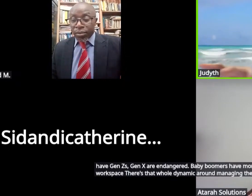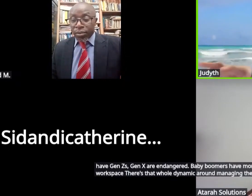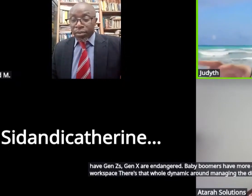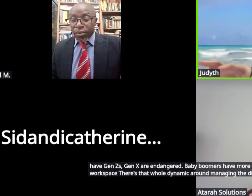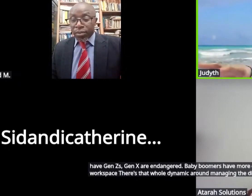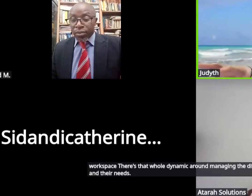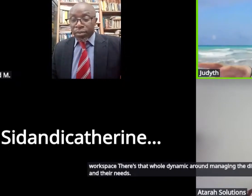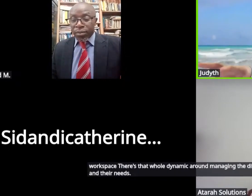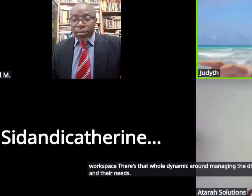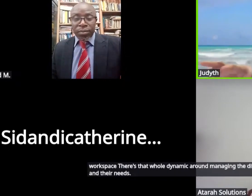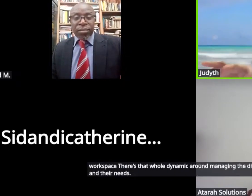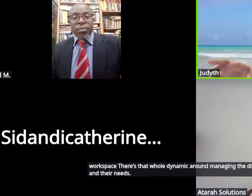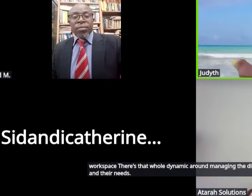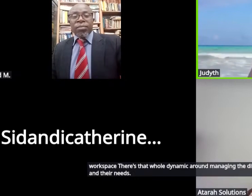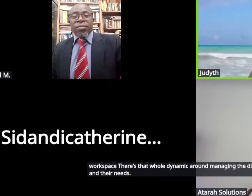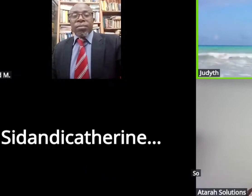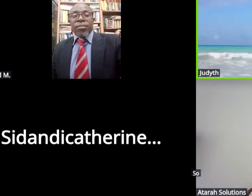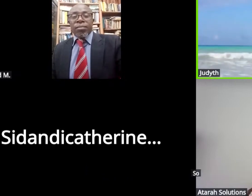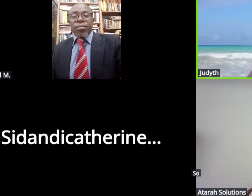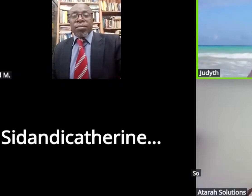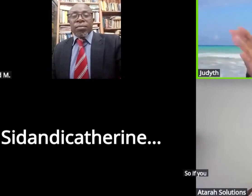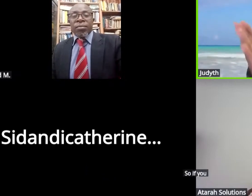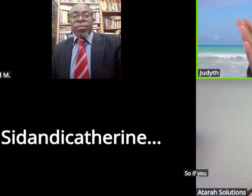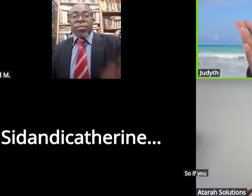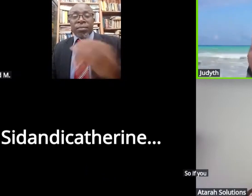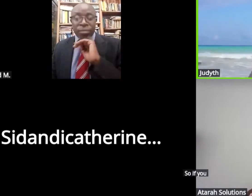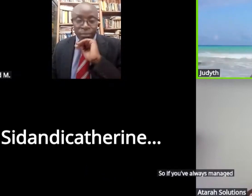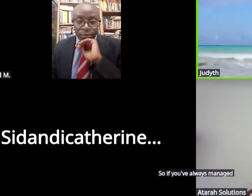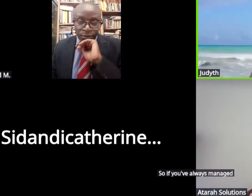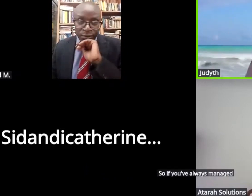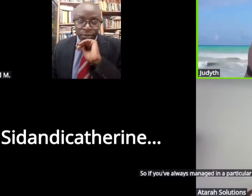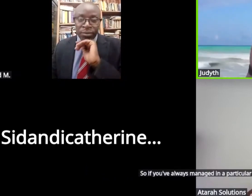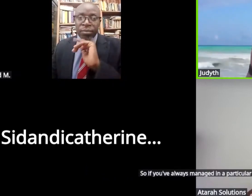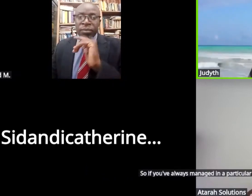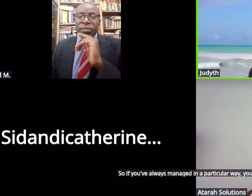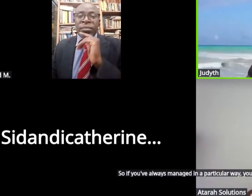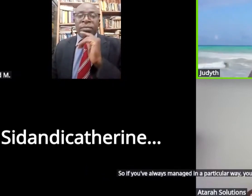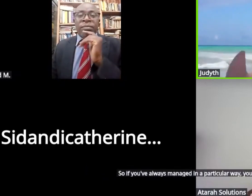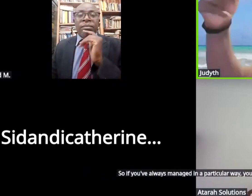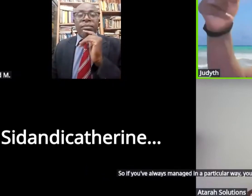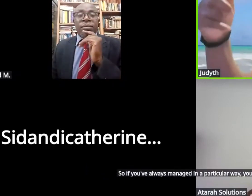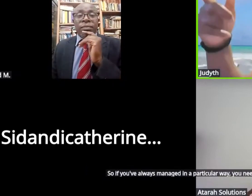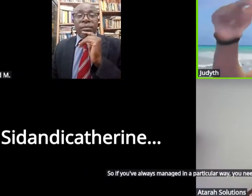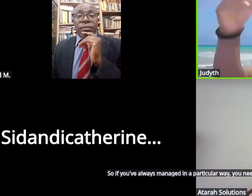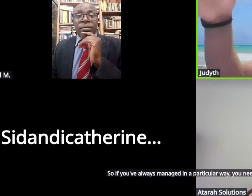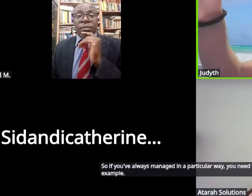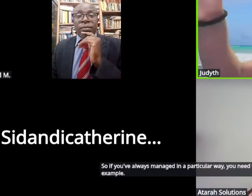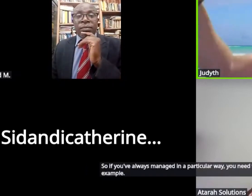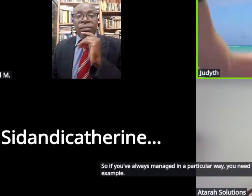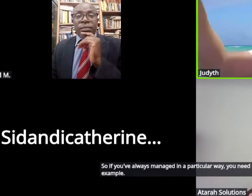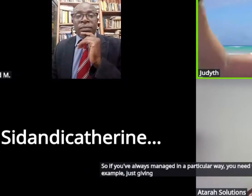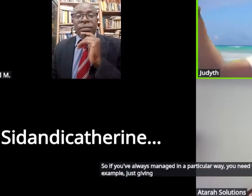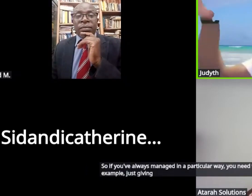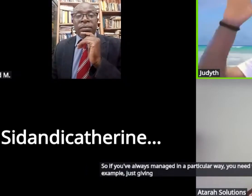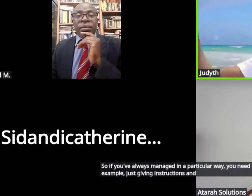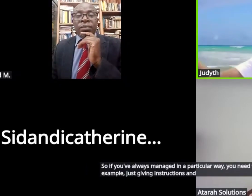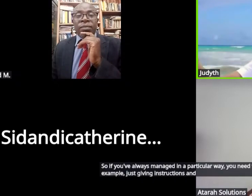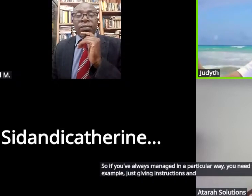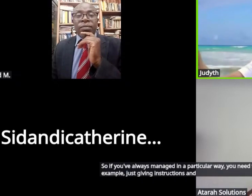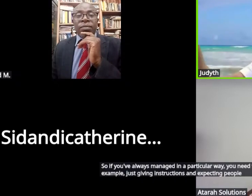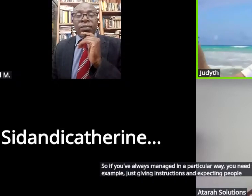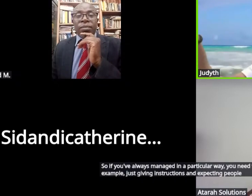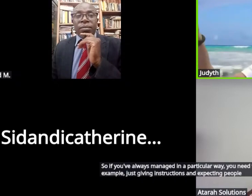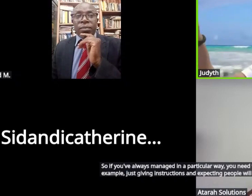needs. So if you've always managed in a particular way, you need to unlearn, for example, just giving instructions and expecting people will respond